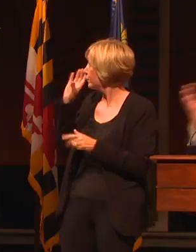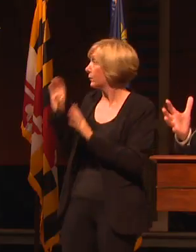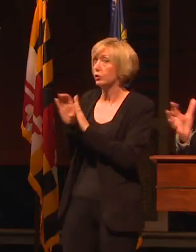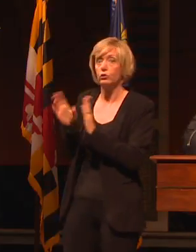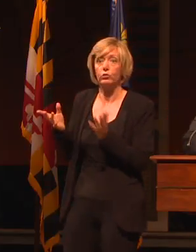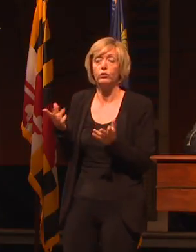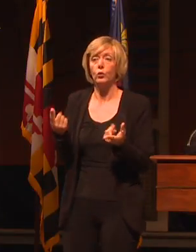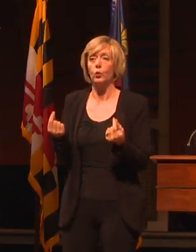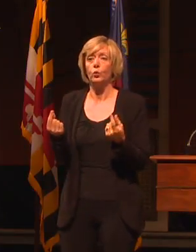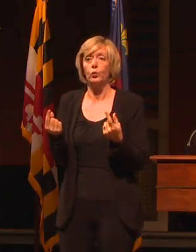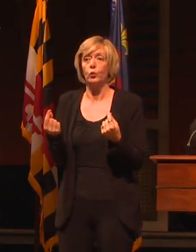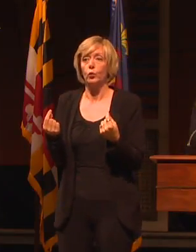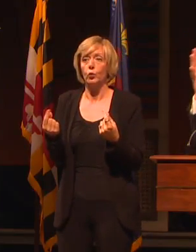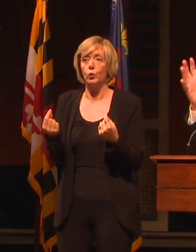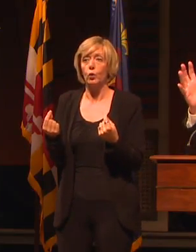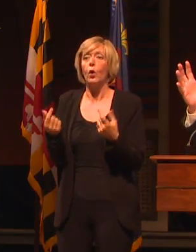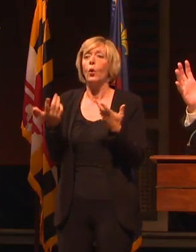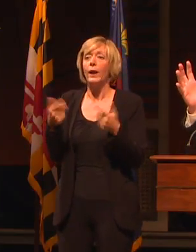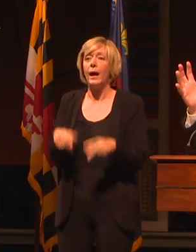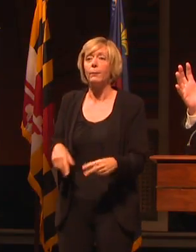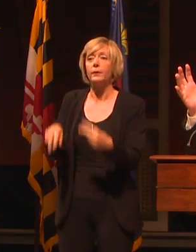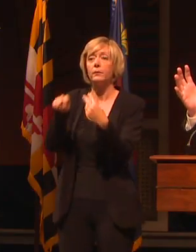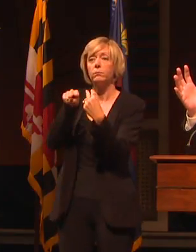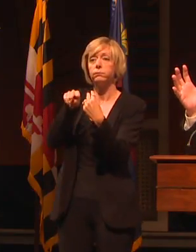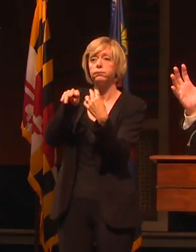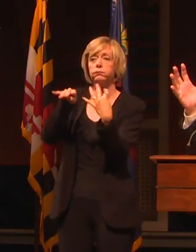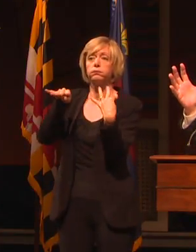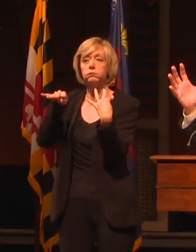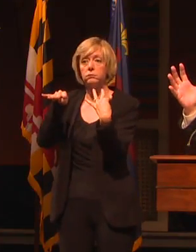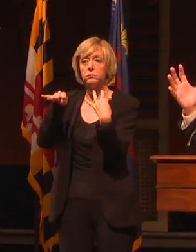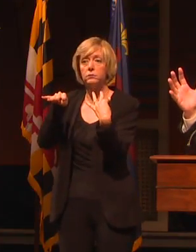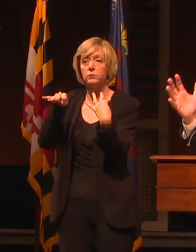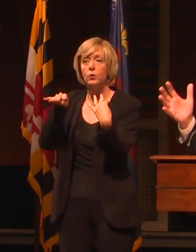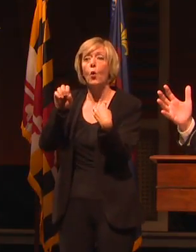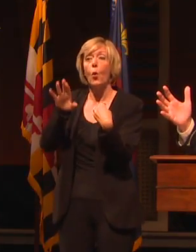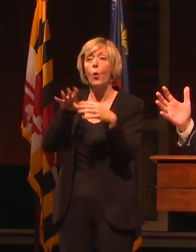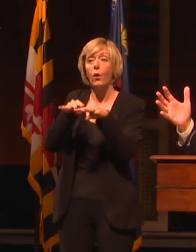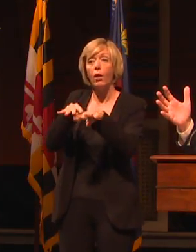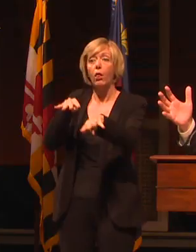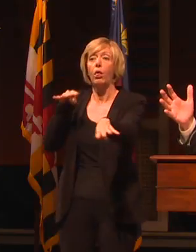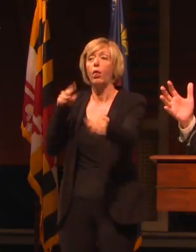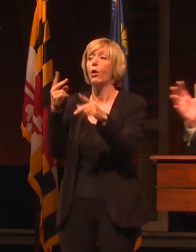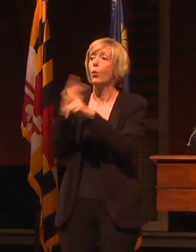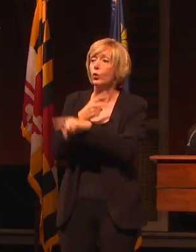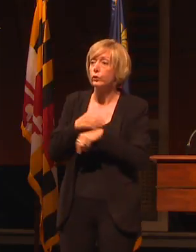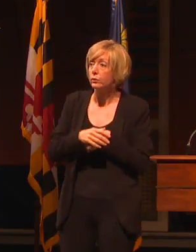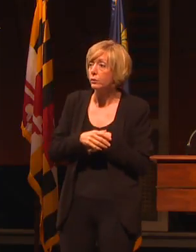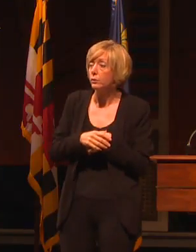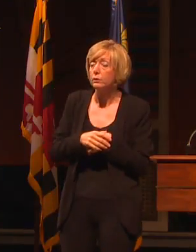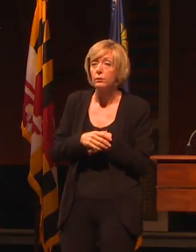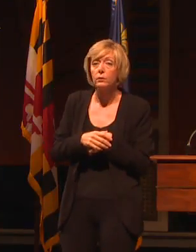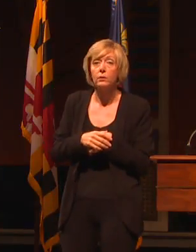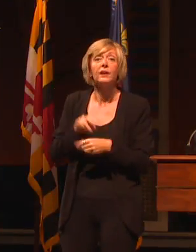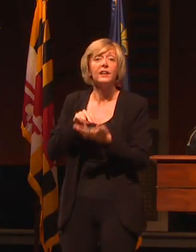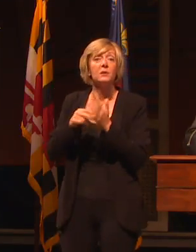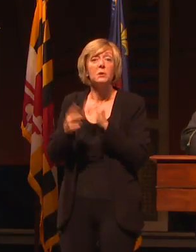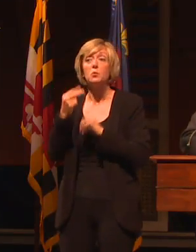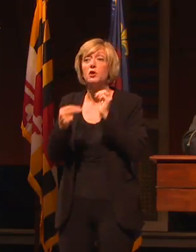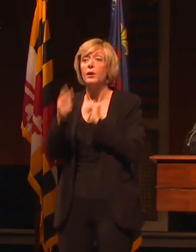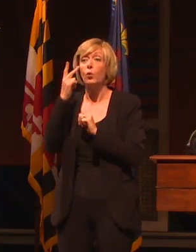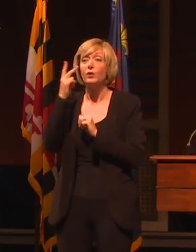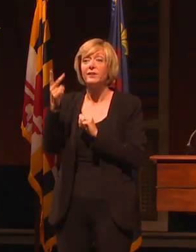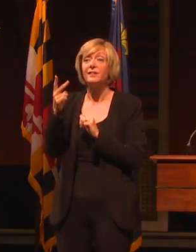what happens is you end up extending the congestion in time, so that what we will see is congestion